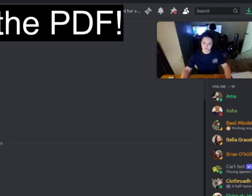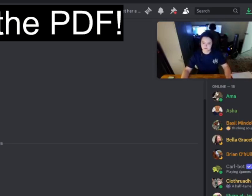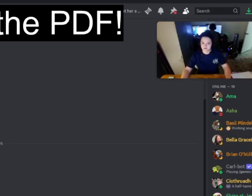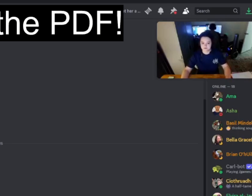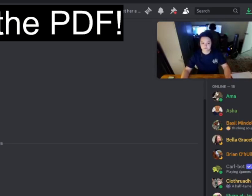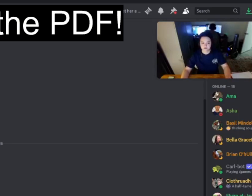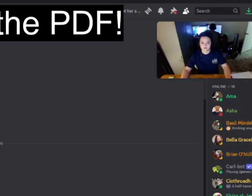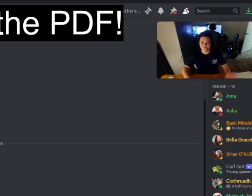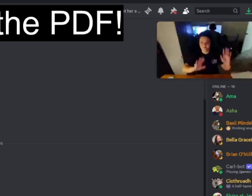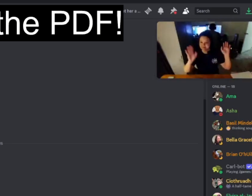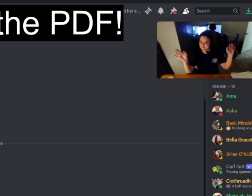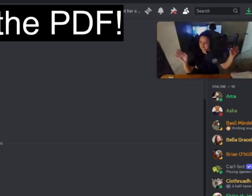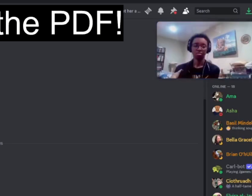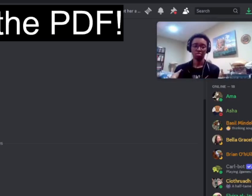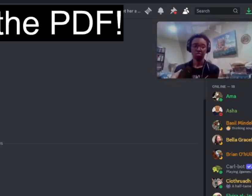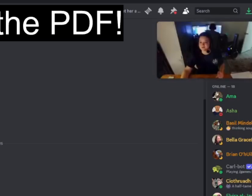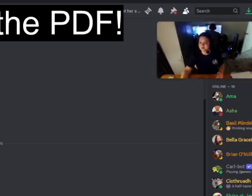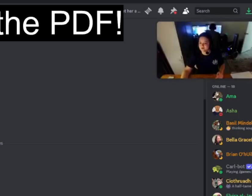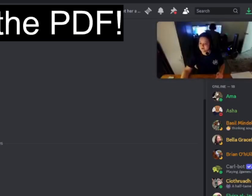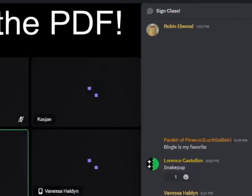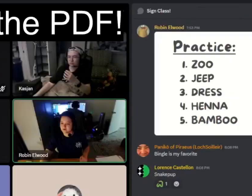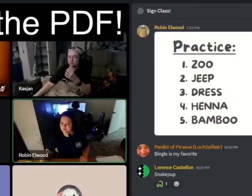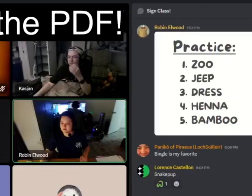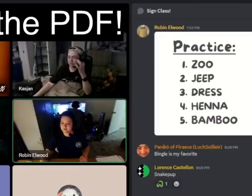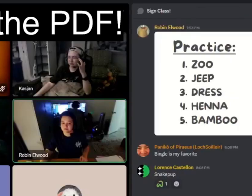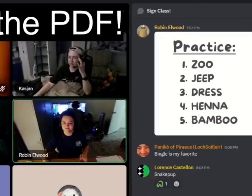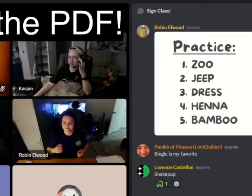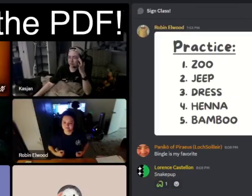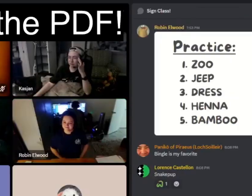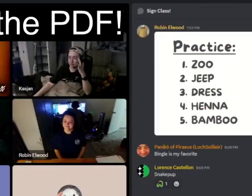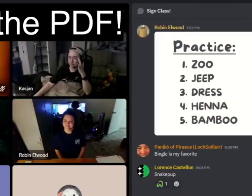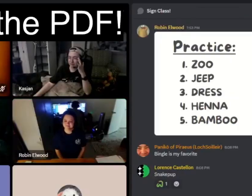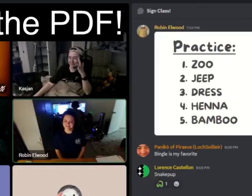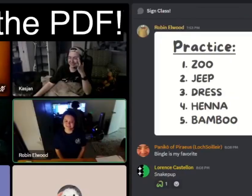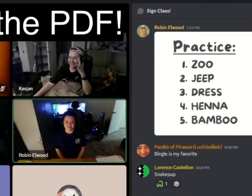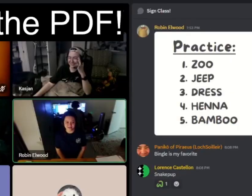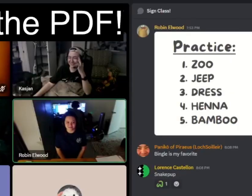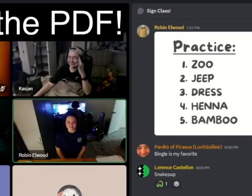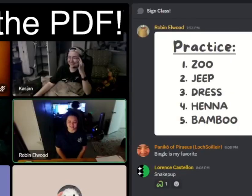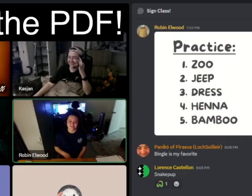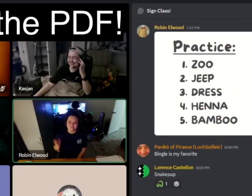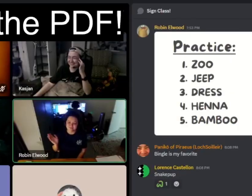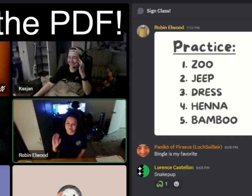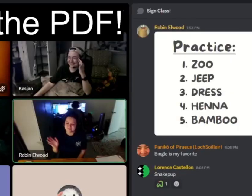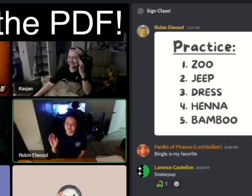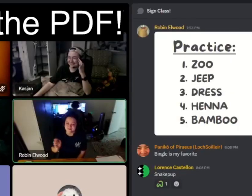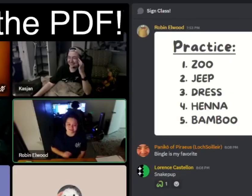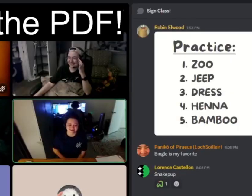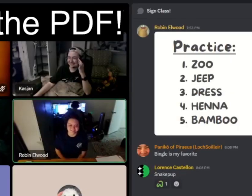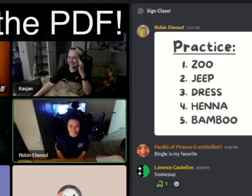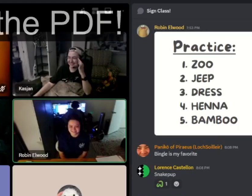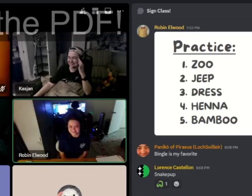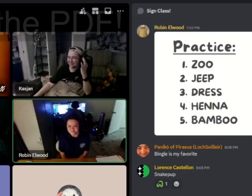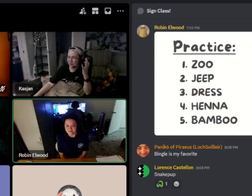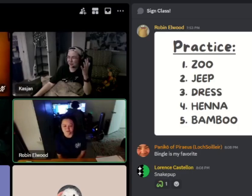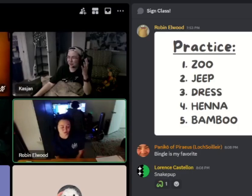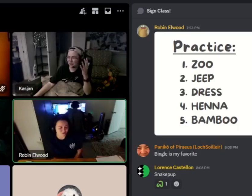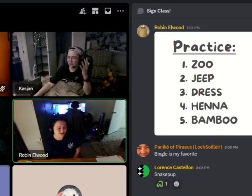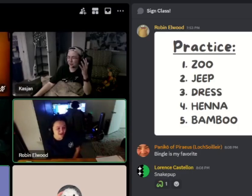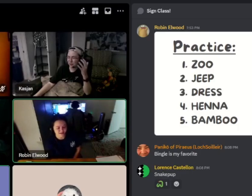week. So don't stress. I'm not gonna hold y'all here forever. That's all I have. Thank y'all so much for coming. If y'all want to hang